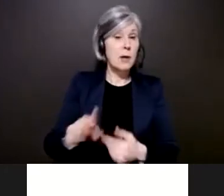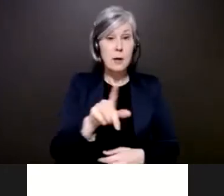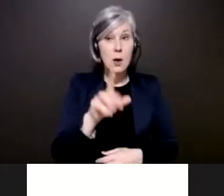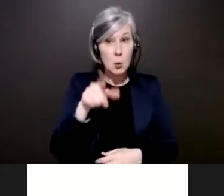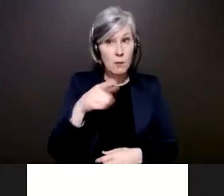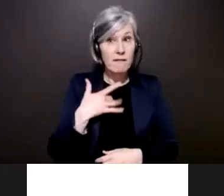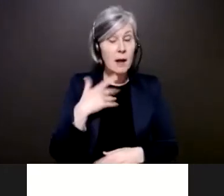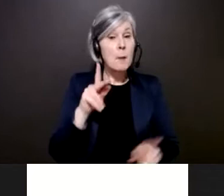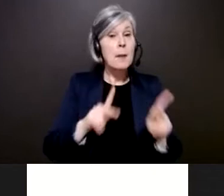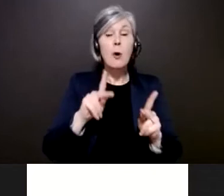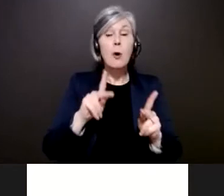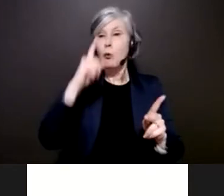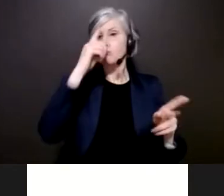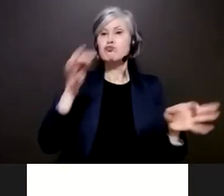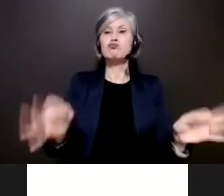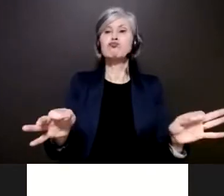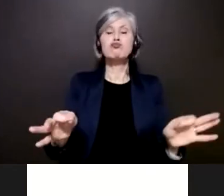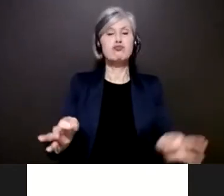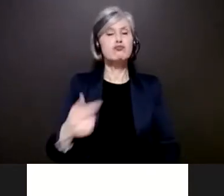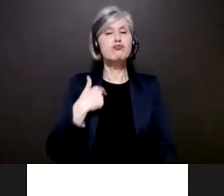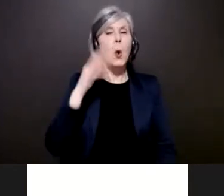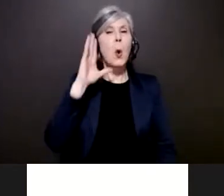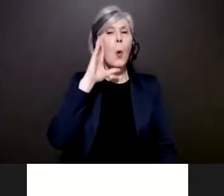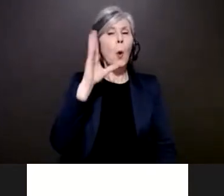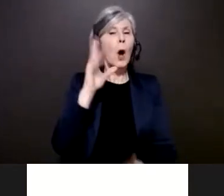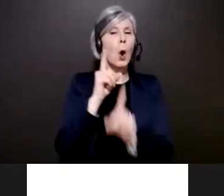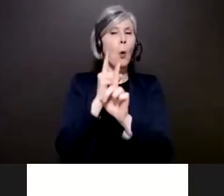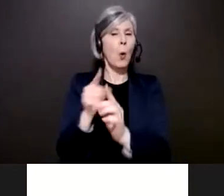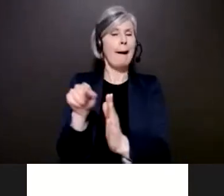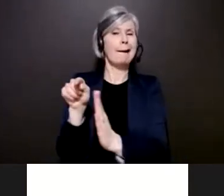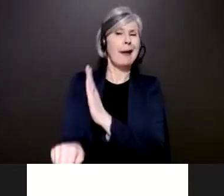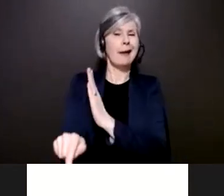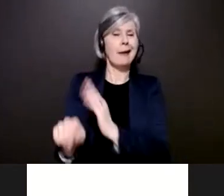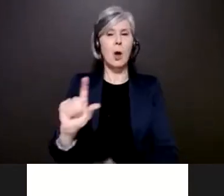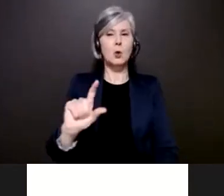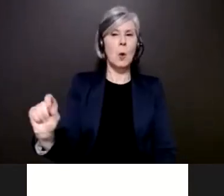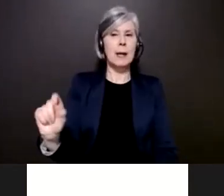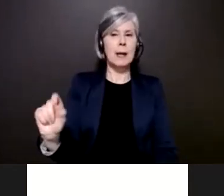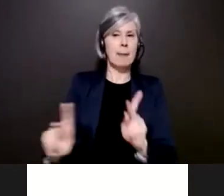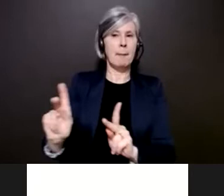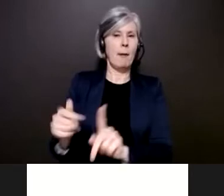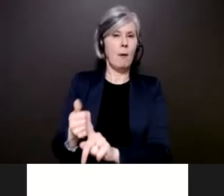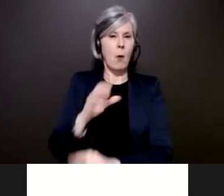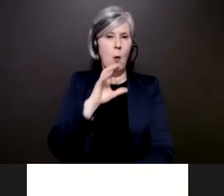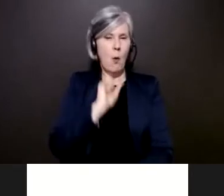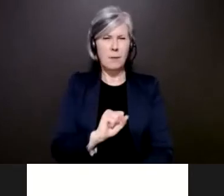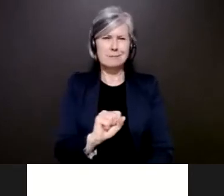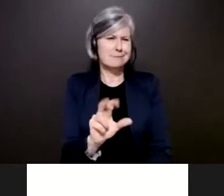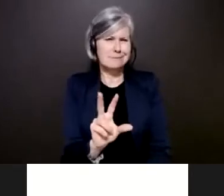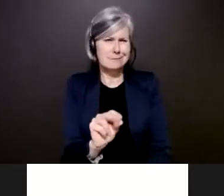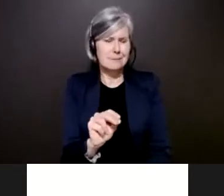people today, but that's exactly what happens in our day-to-day work. In the workplace, older people are